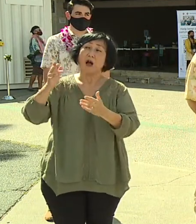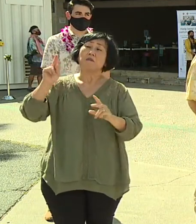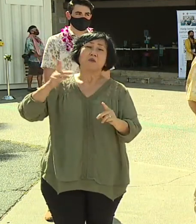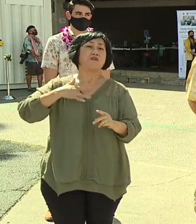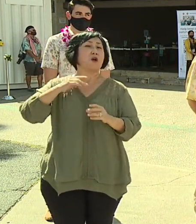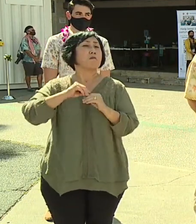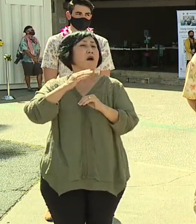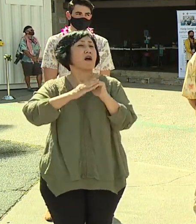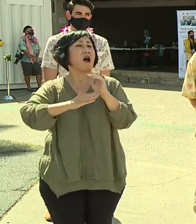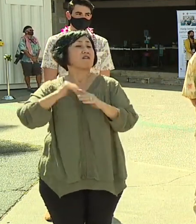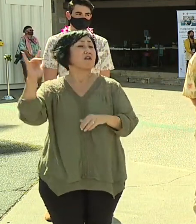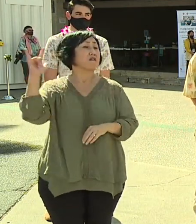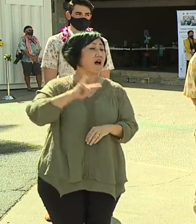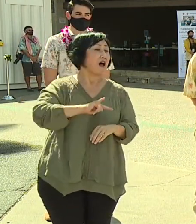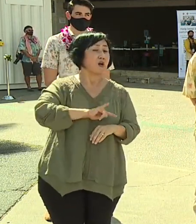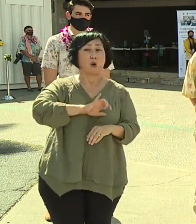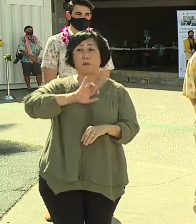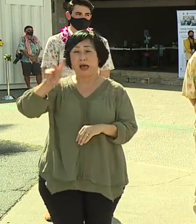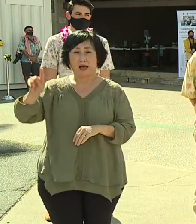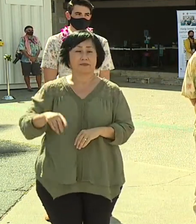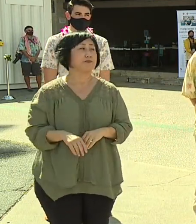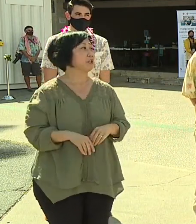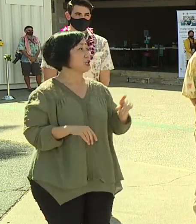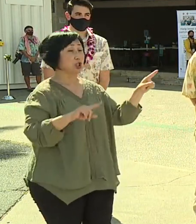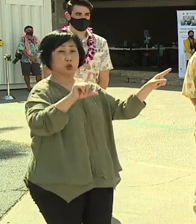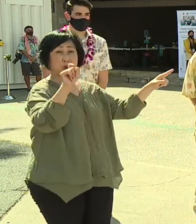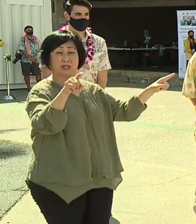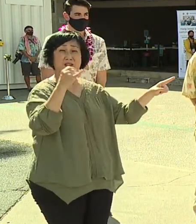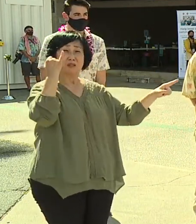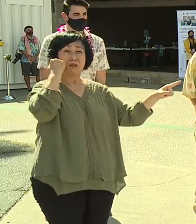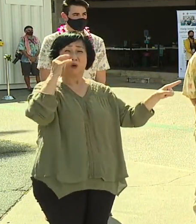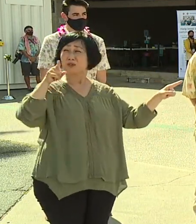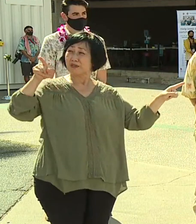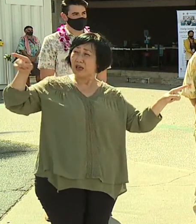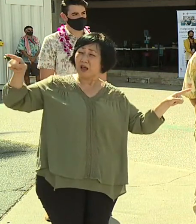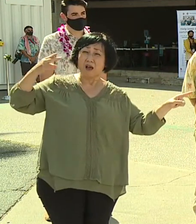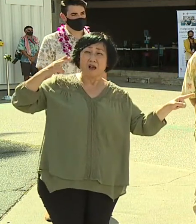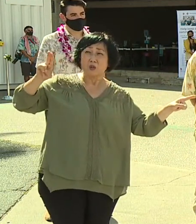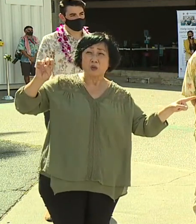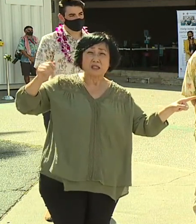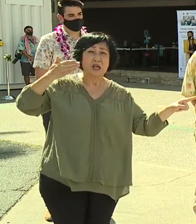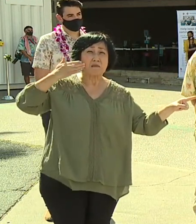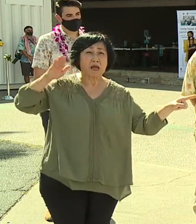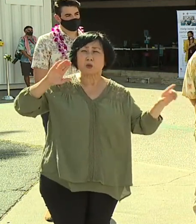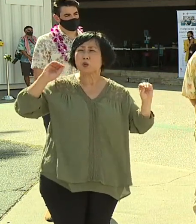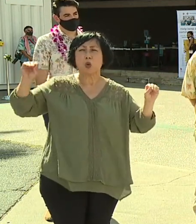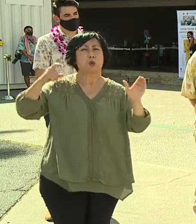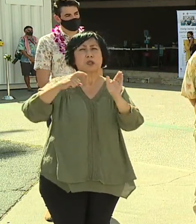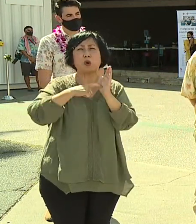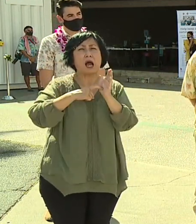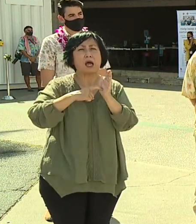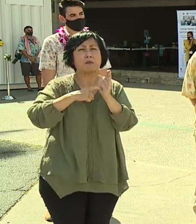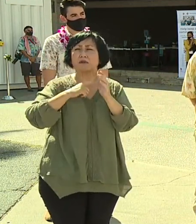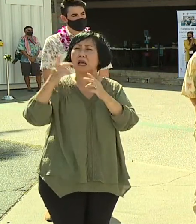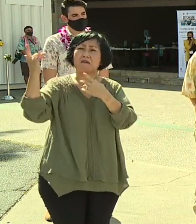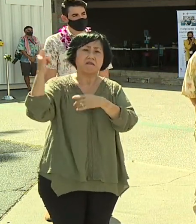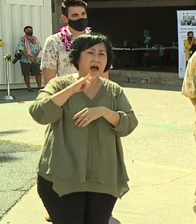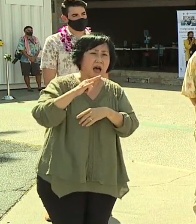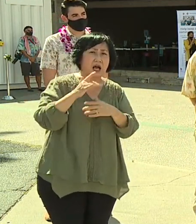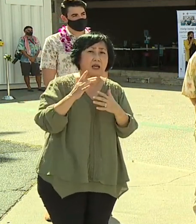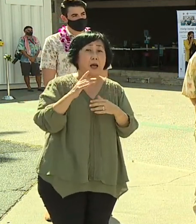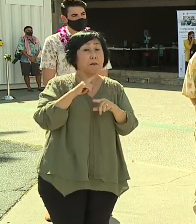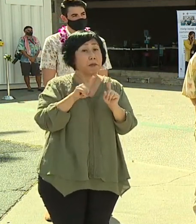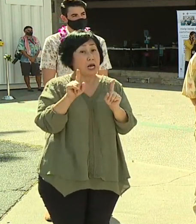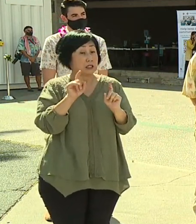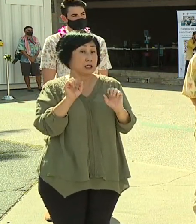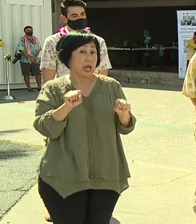go home safely. So the question is, even if it may not be required in other home states for visitors coming here, could